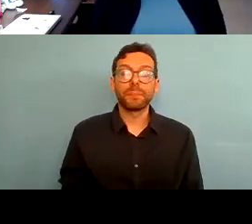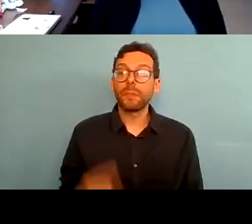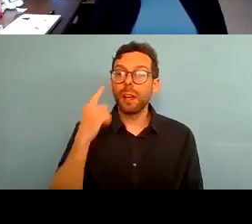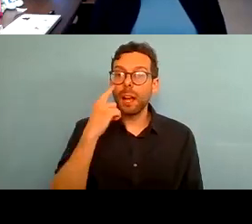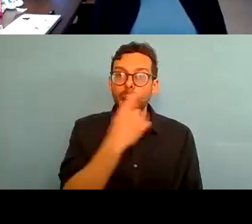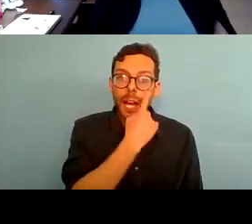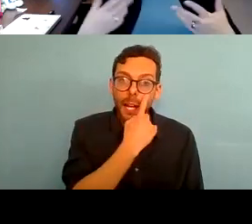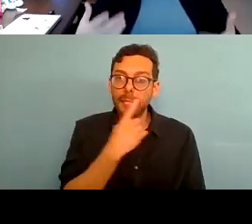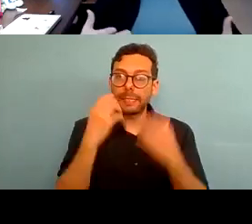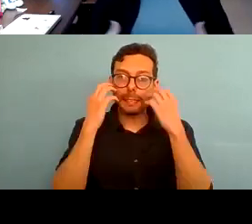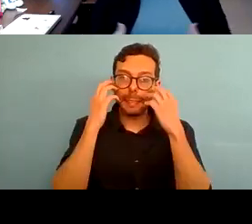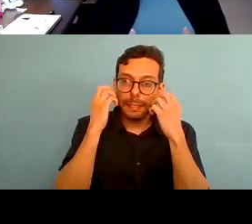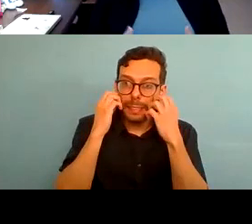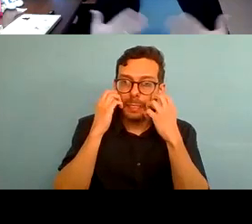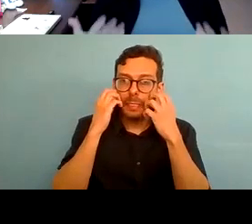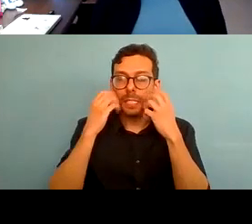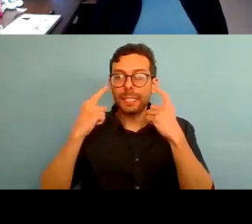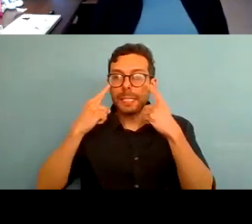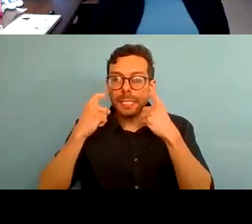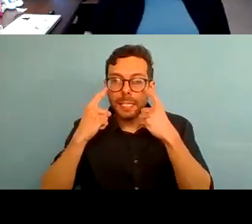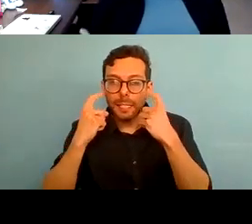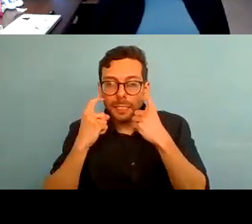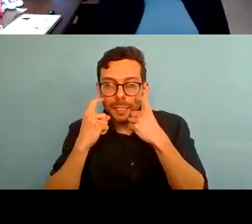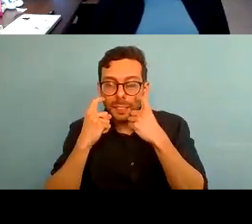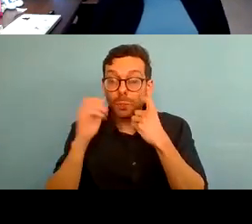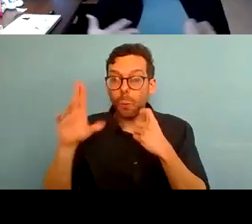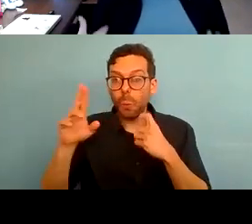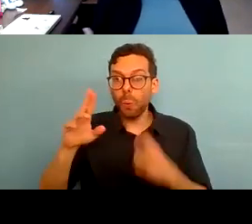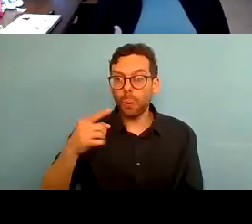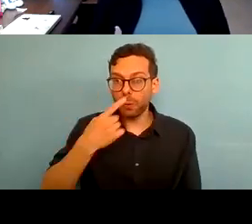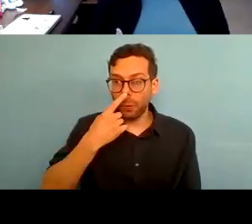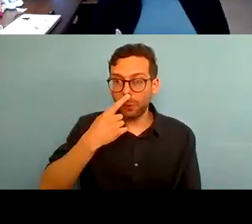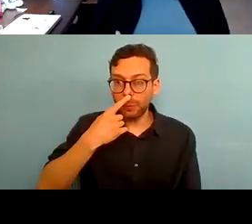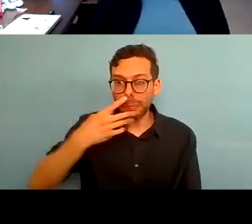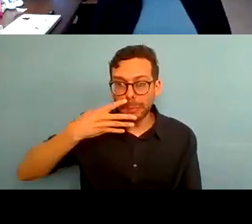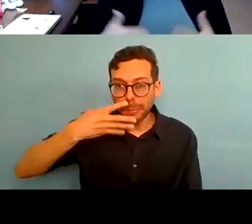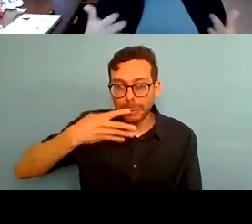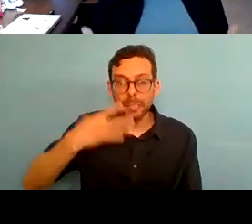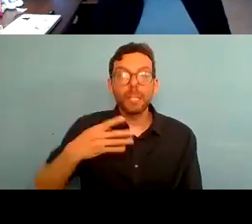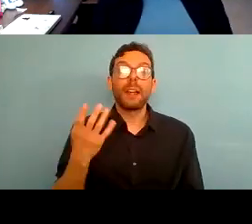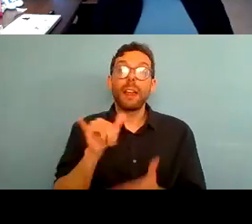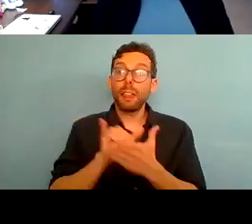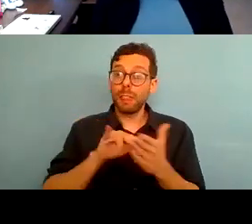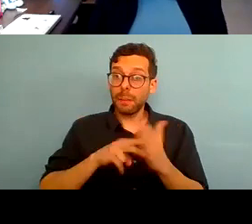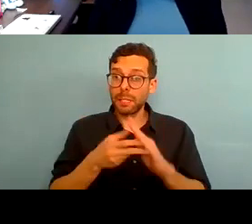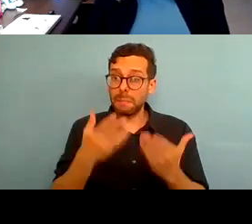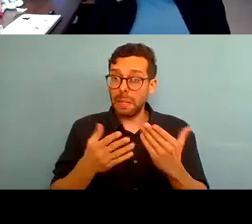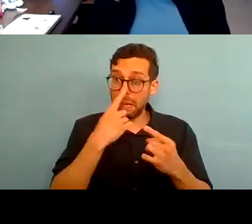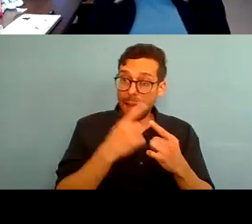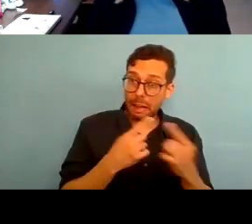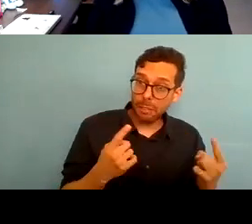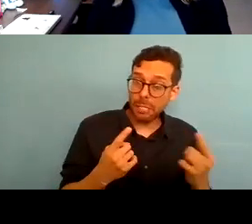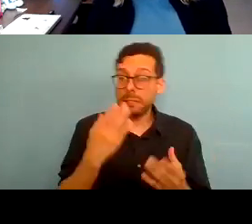nose? Those are signs that maybe there are allergies at play here. Maybe there's something going on that could be impacting their sleep.